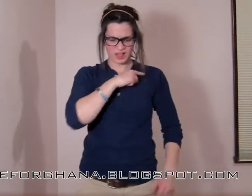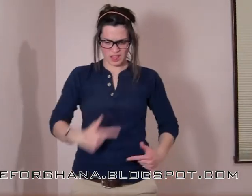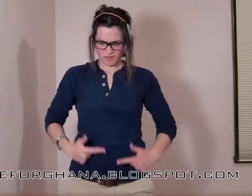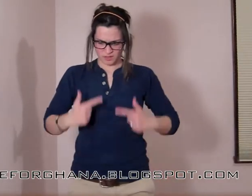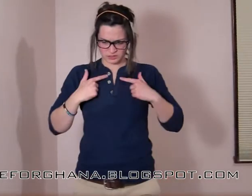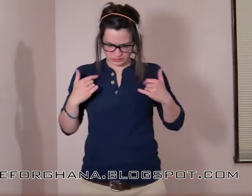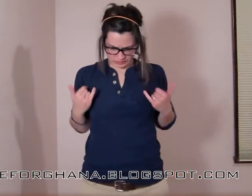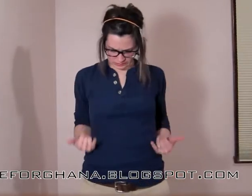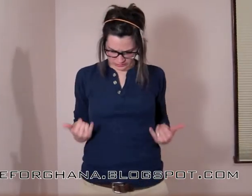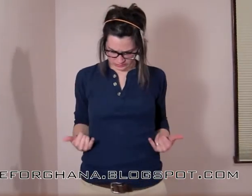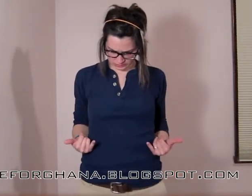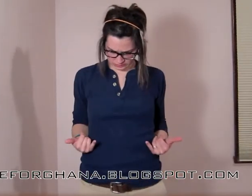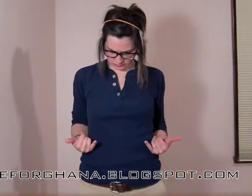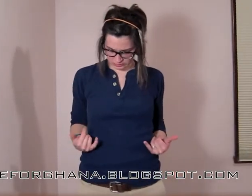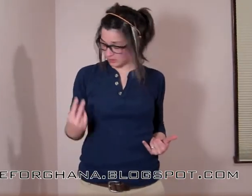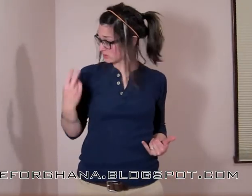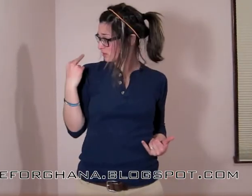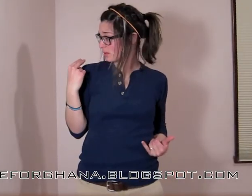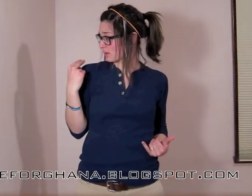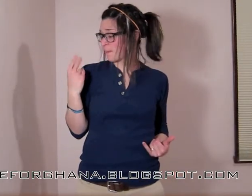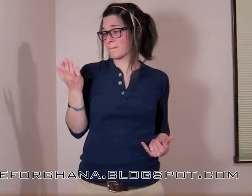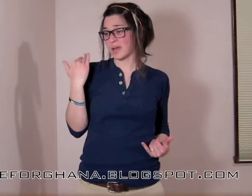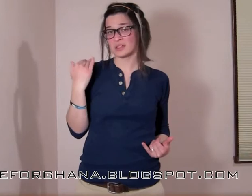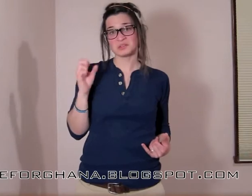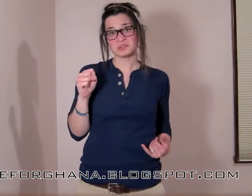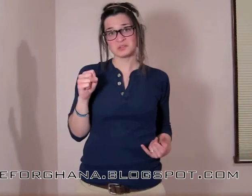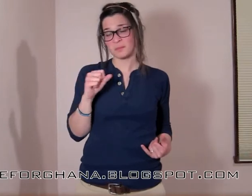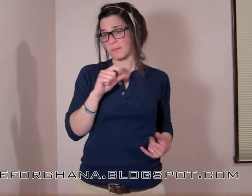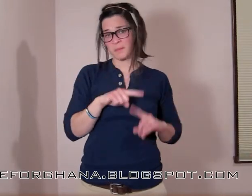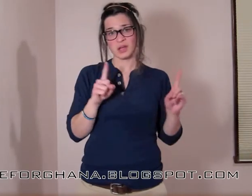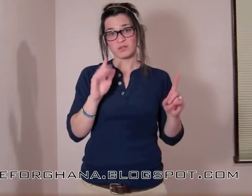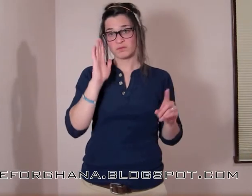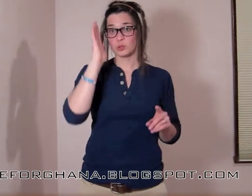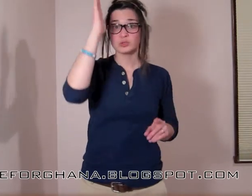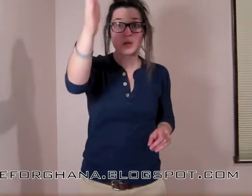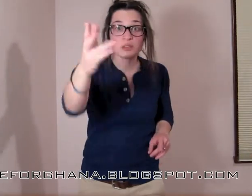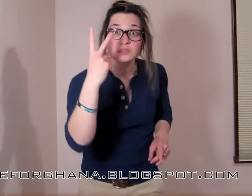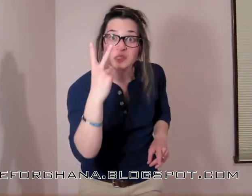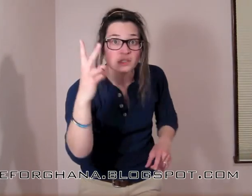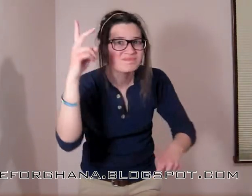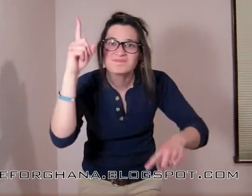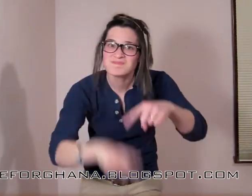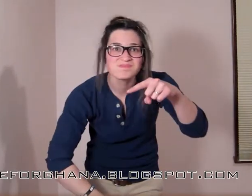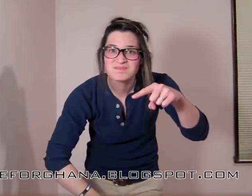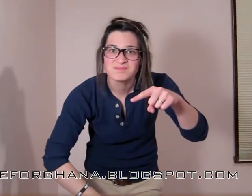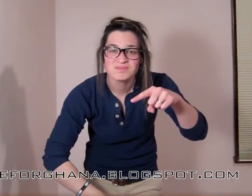same. We live in the now. We can look behind us to the past, but we can't see the